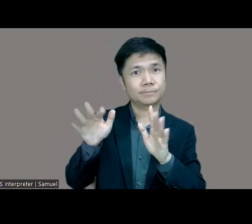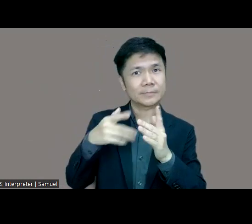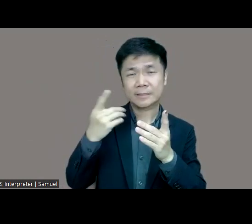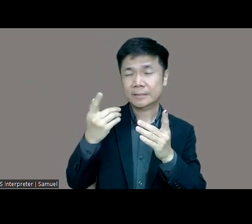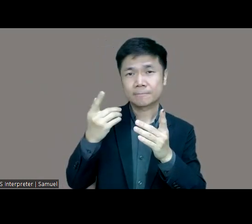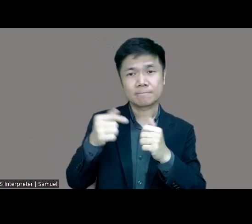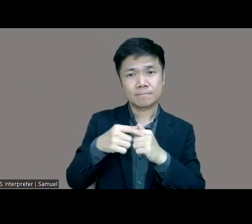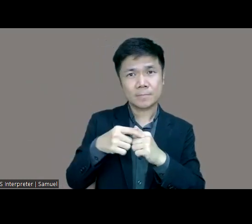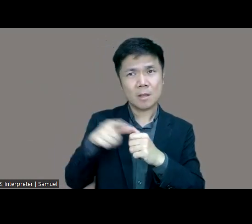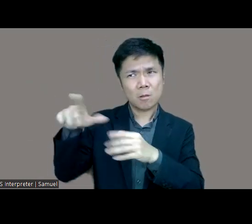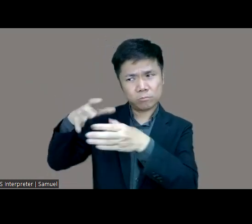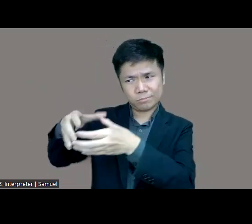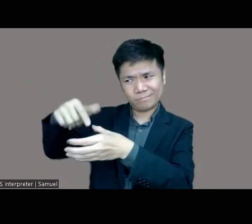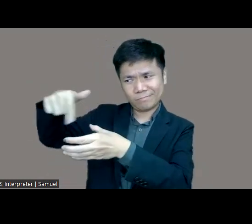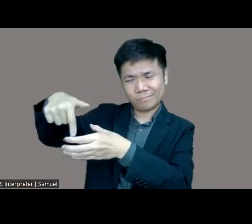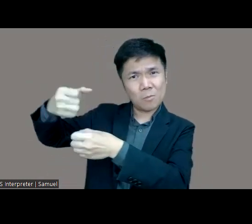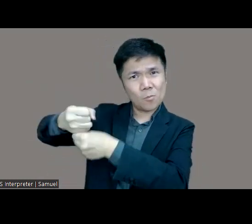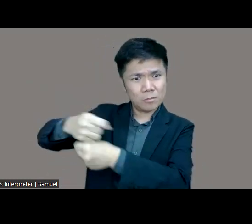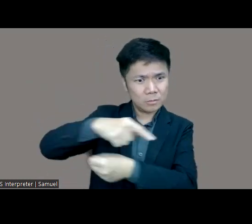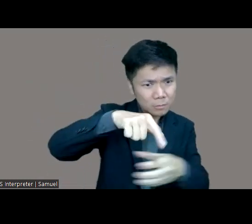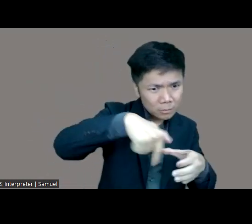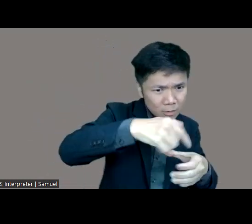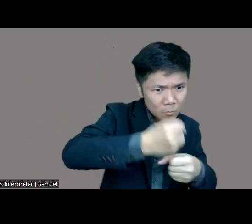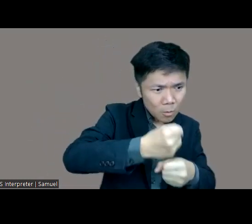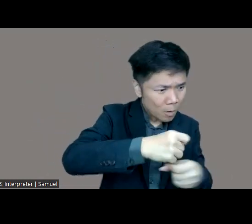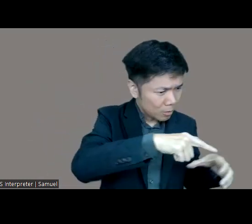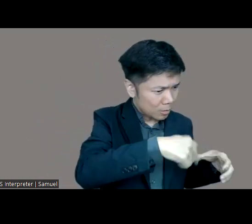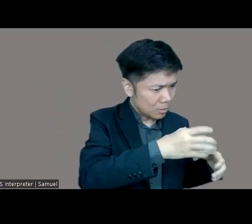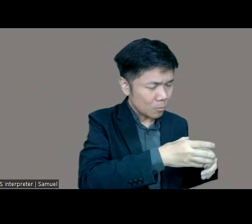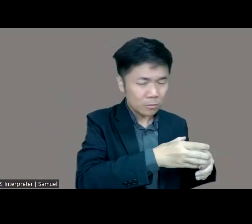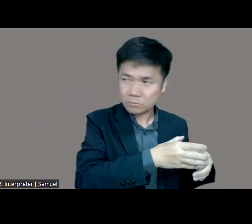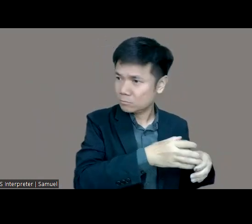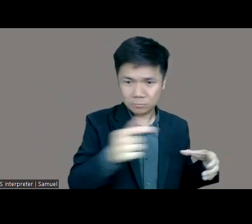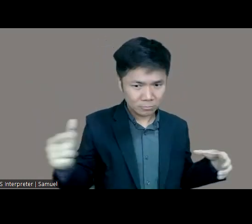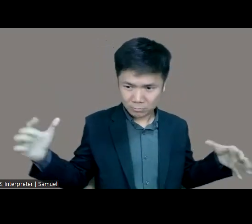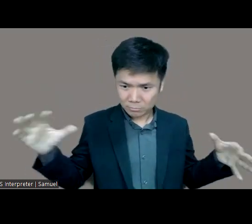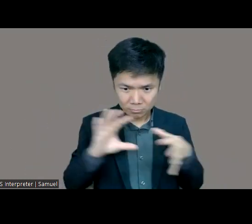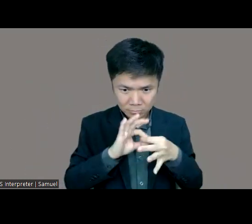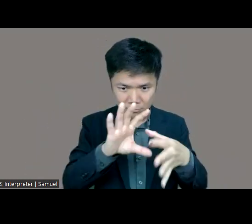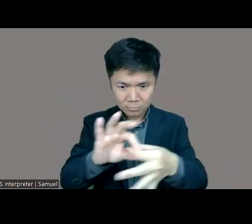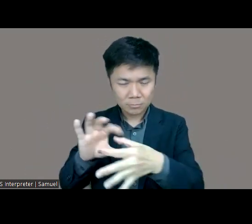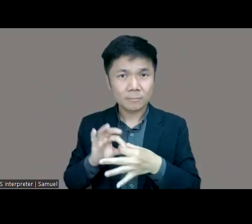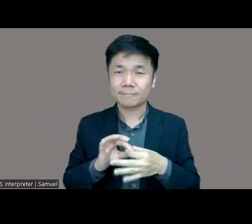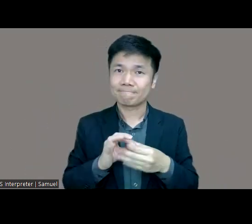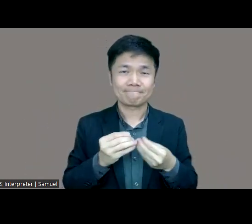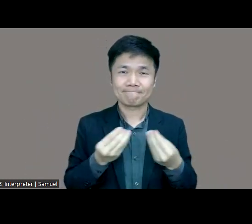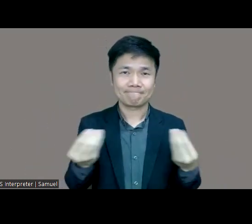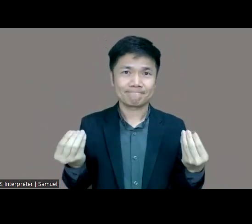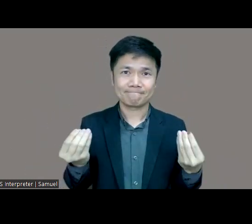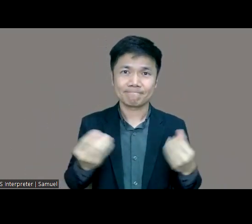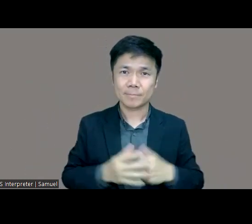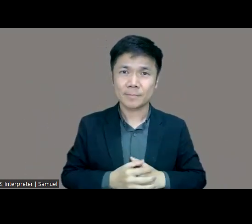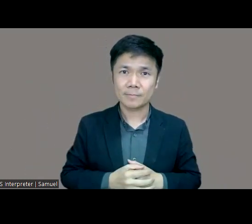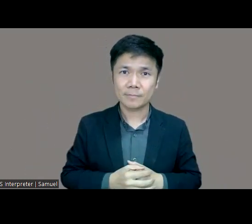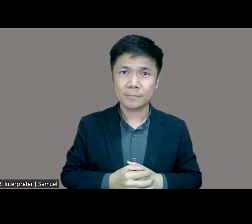but it is something that I think has to pass as well as a message in terms of what are the next steps and how